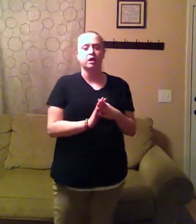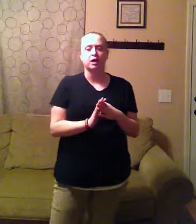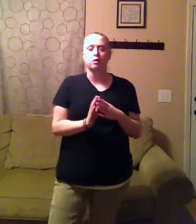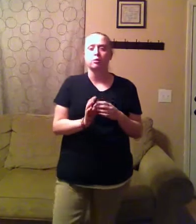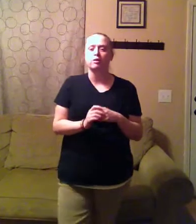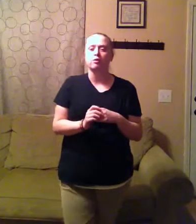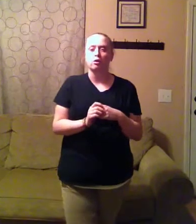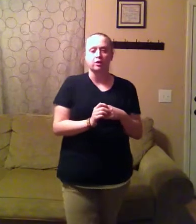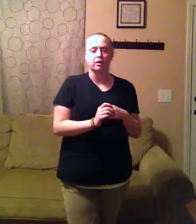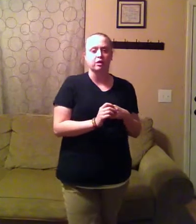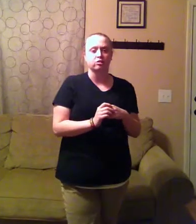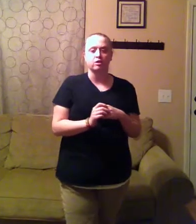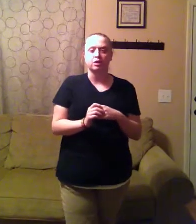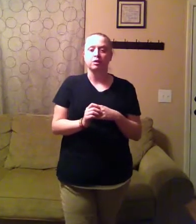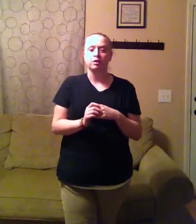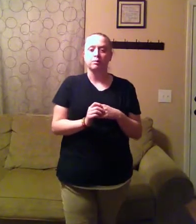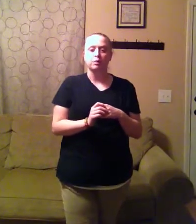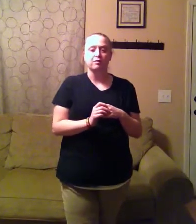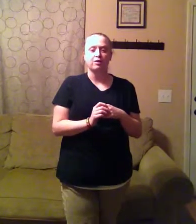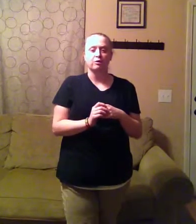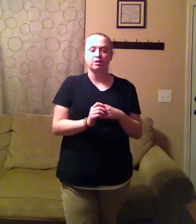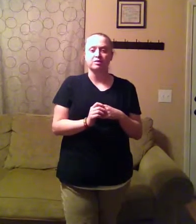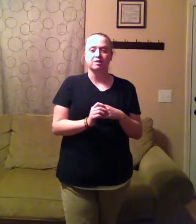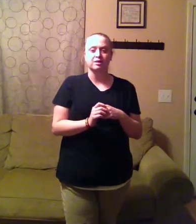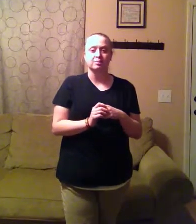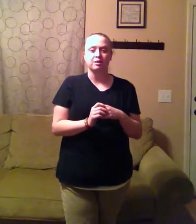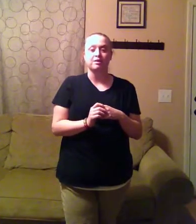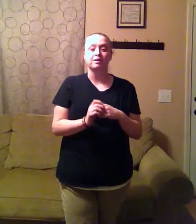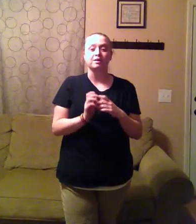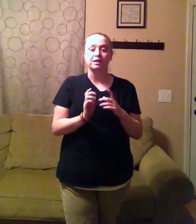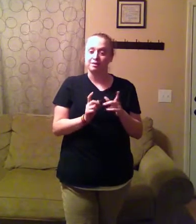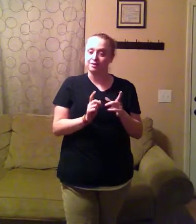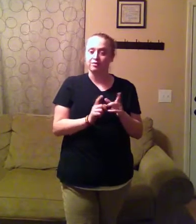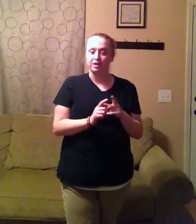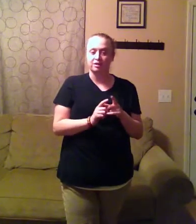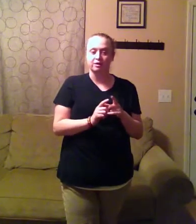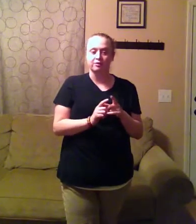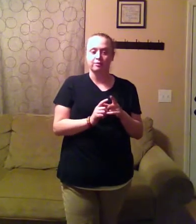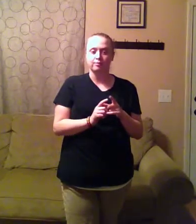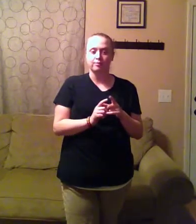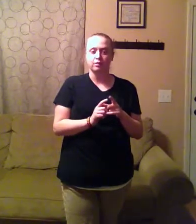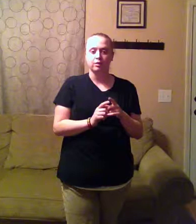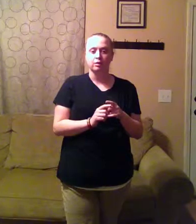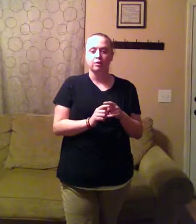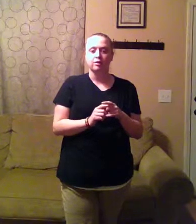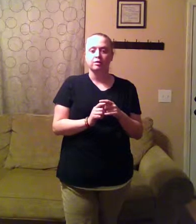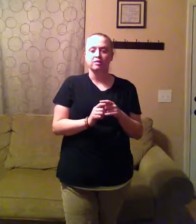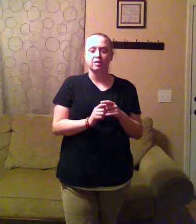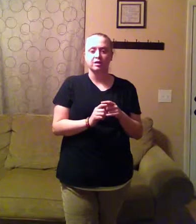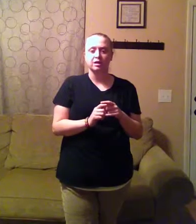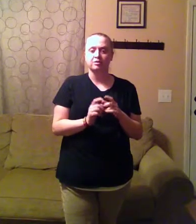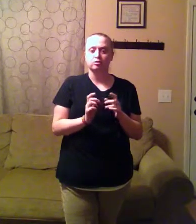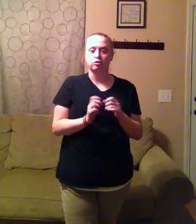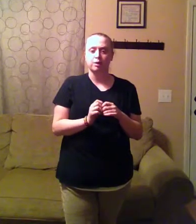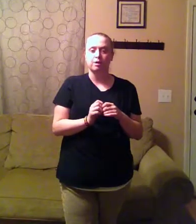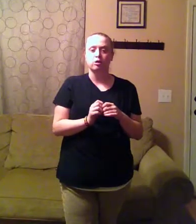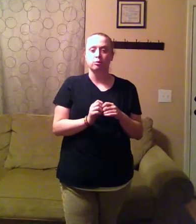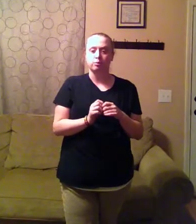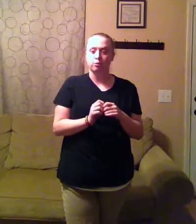know we have all engaged in, but I found it said to be the least effective. This technique is cramming or pulling